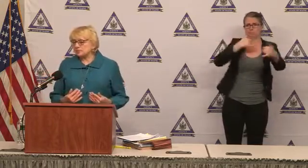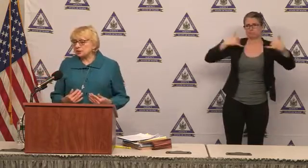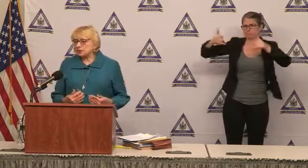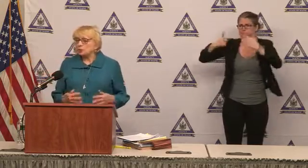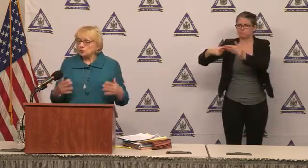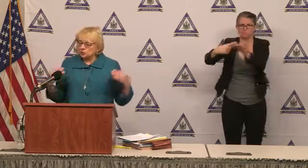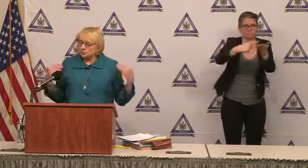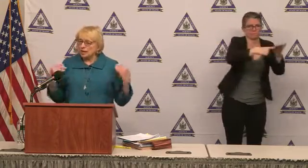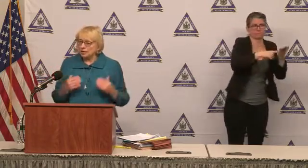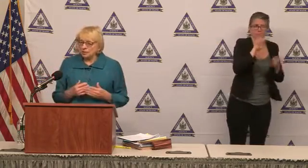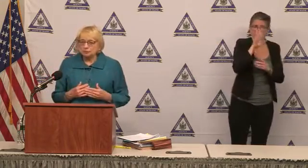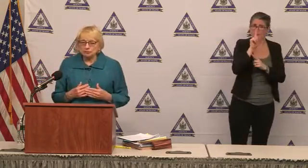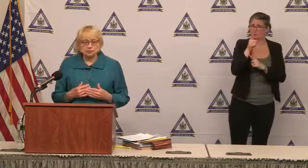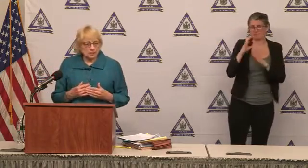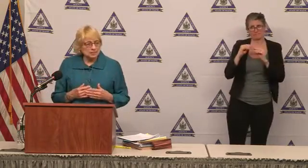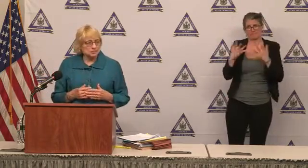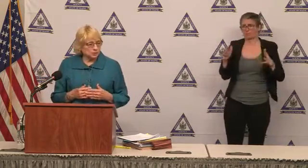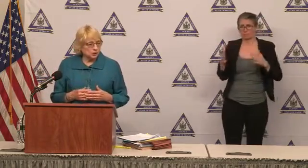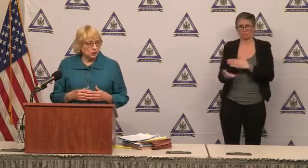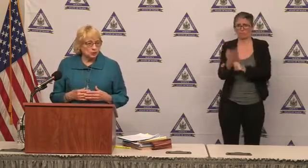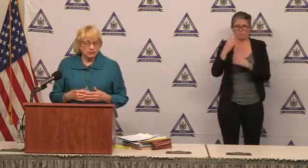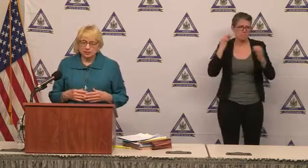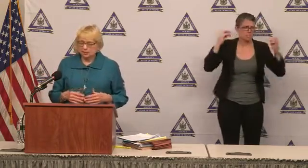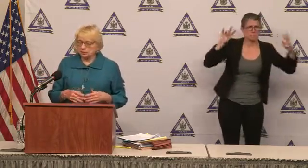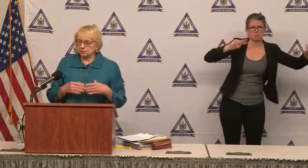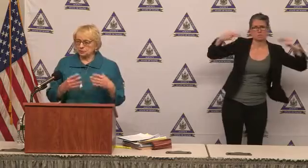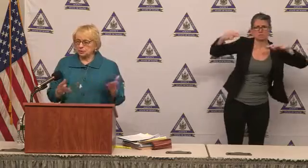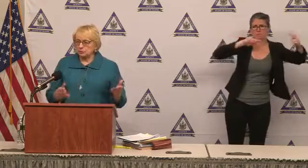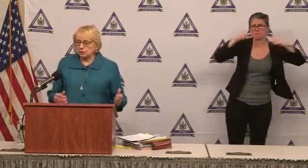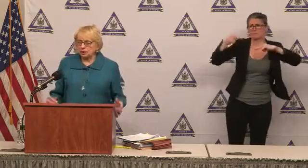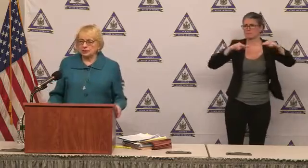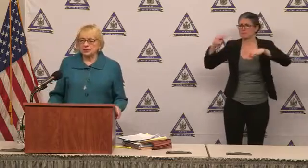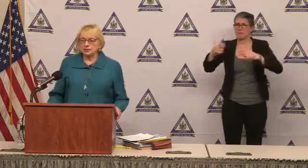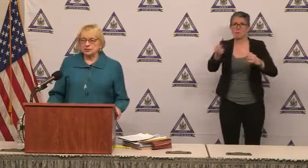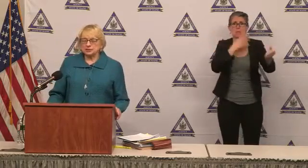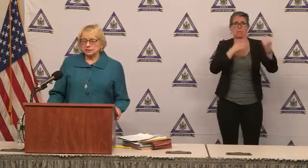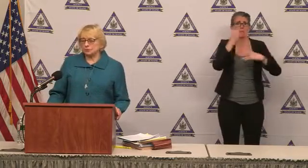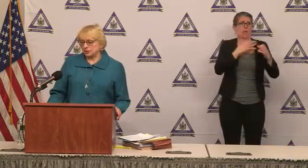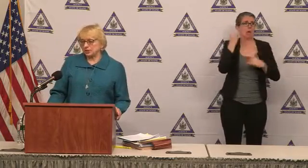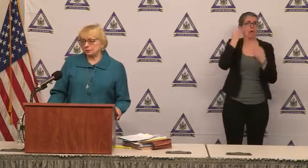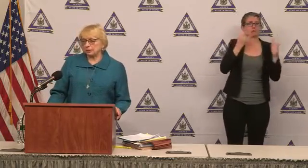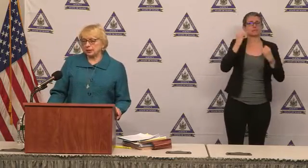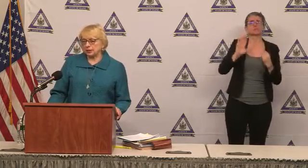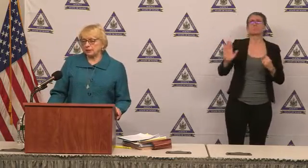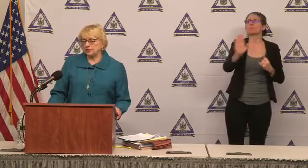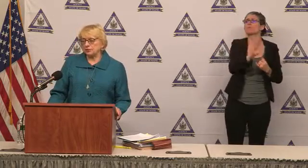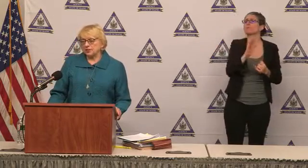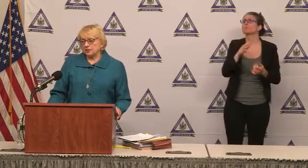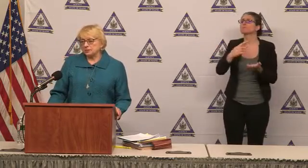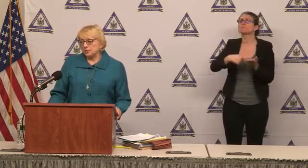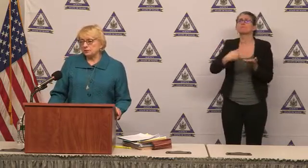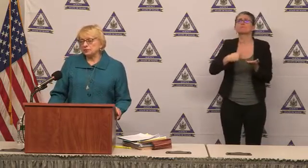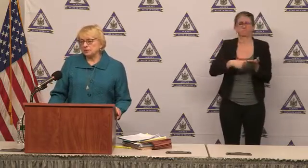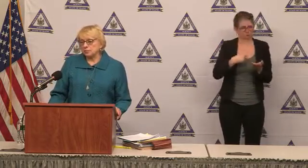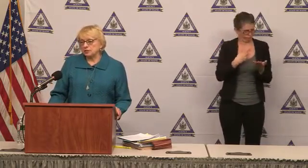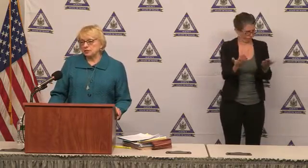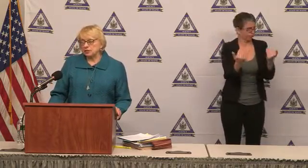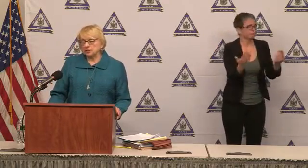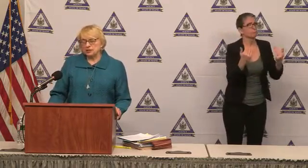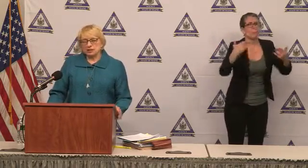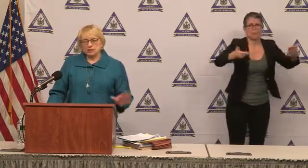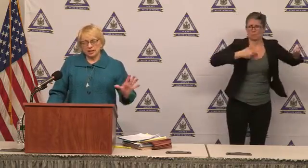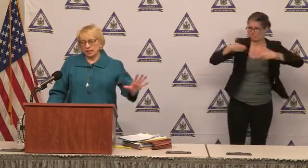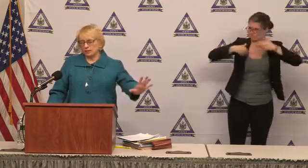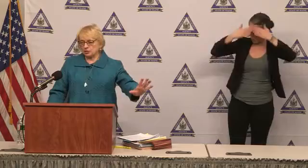and seeing, which are valuable for us to know in order to respond to protect the public health. It's all good information,